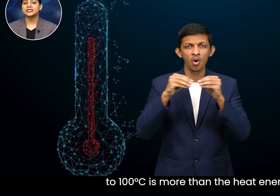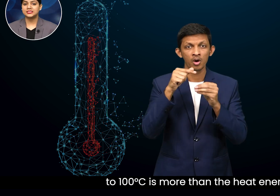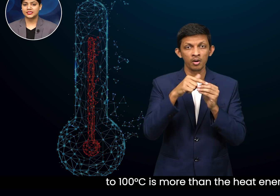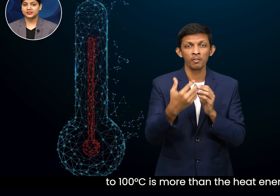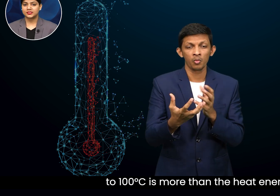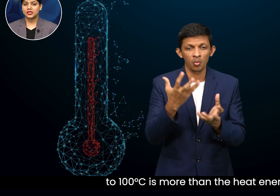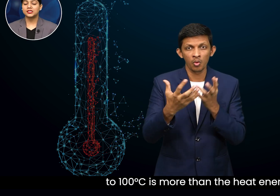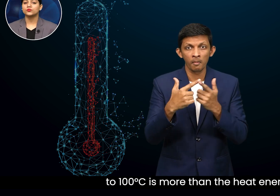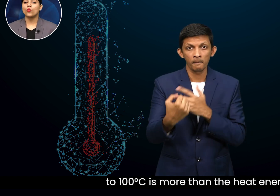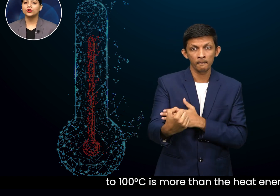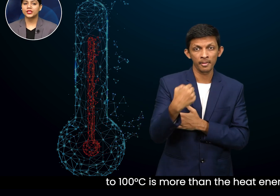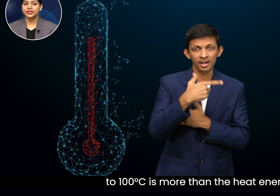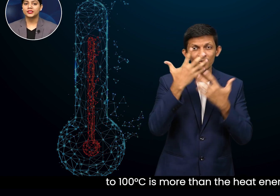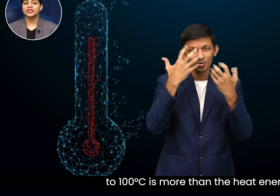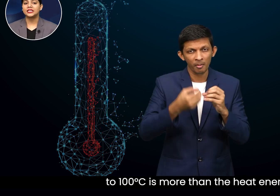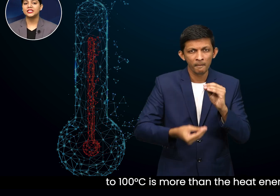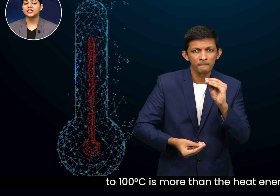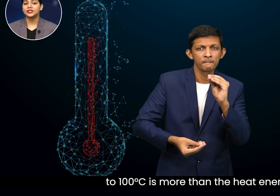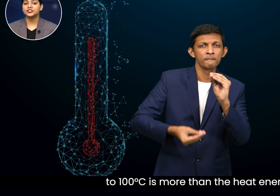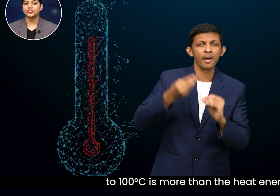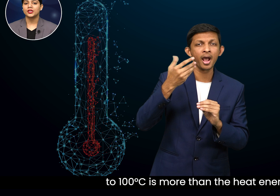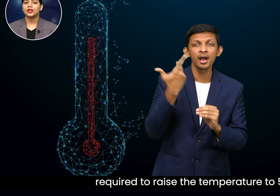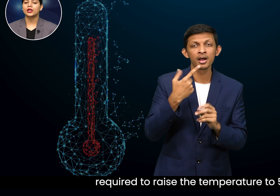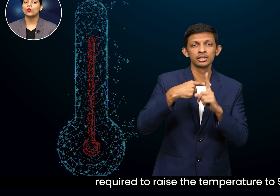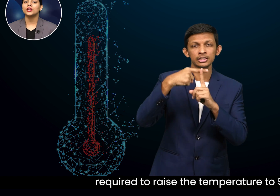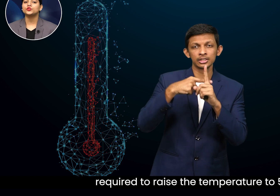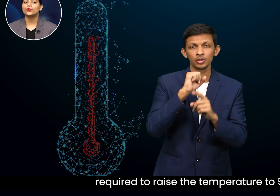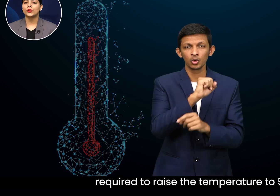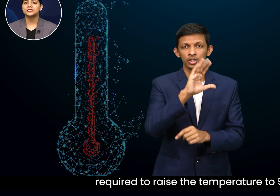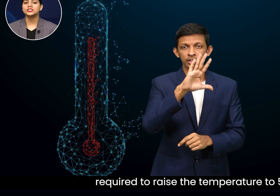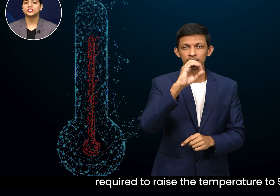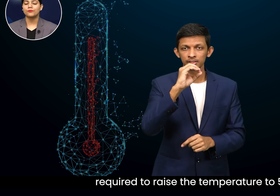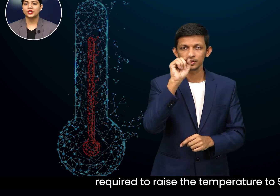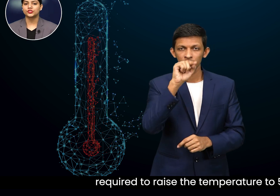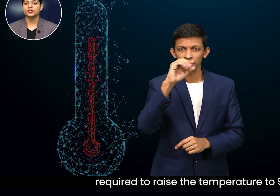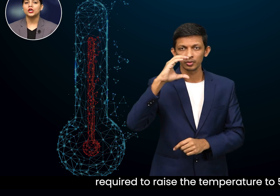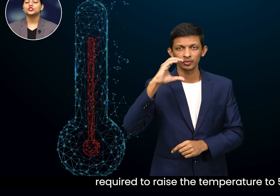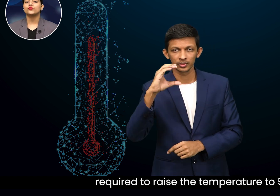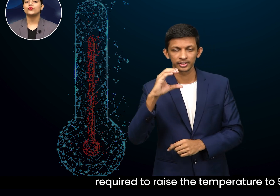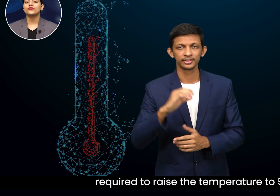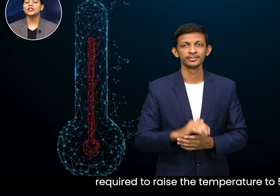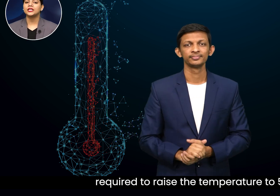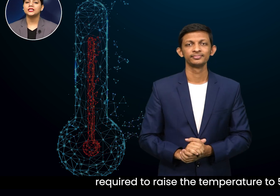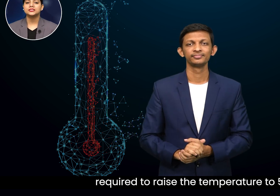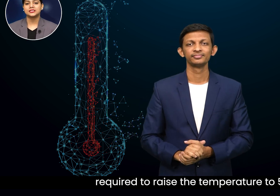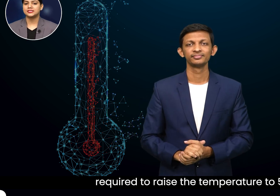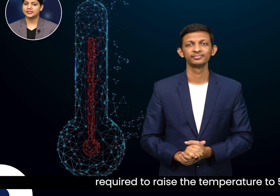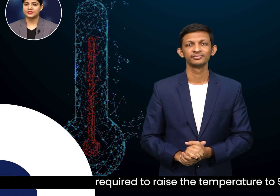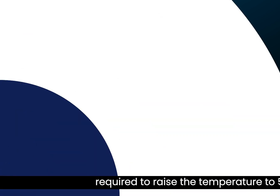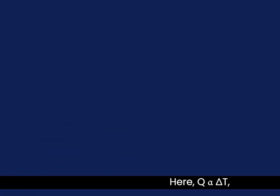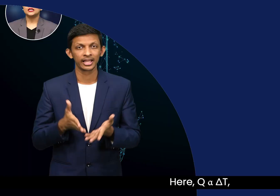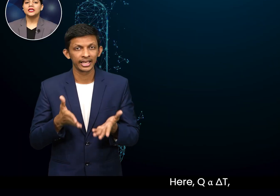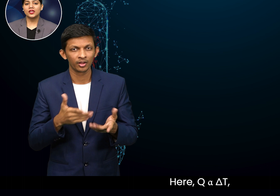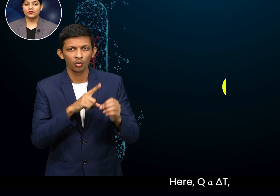degrees Celsius is more than the heat energy required to raise the temperature to 50 degrees